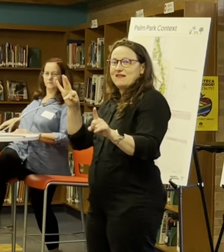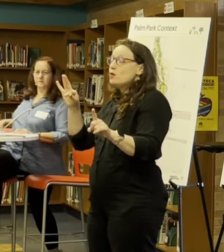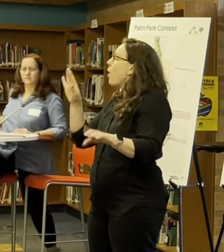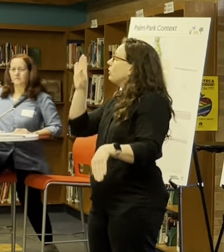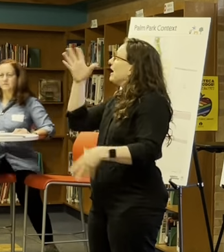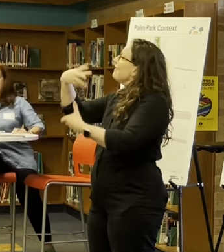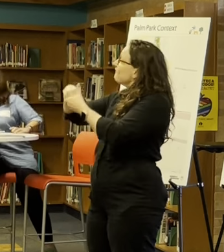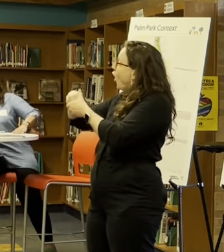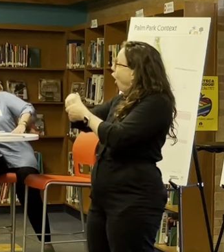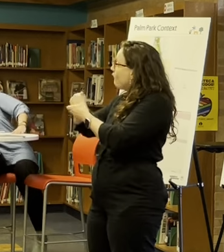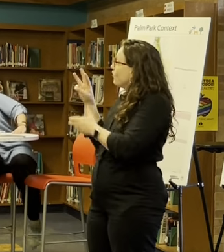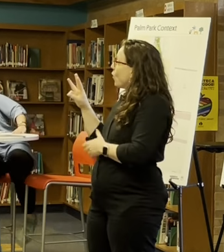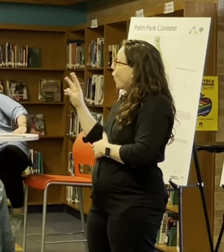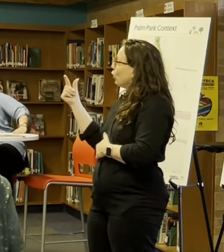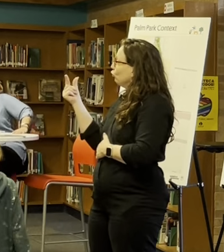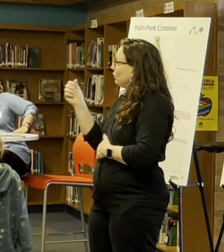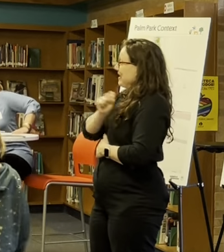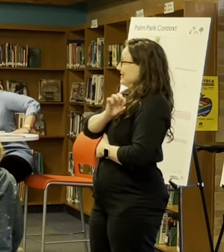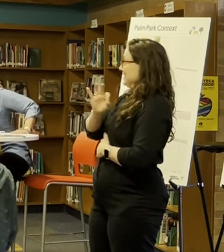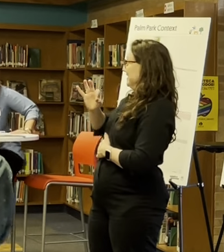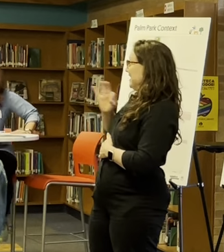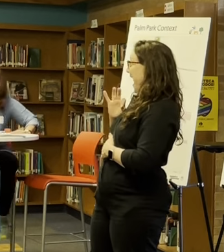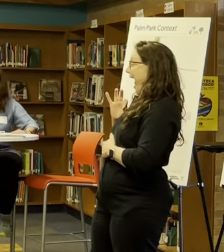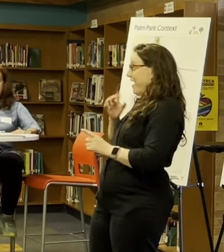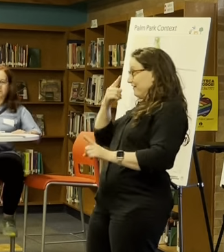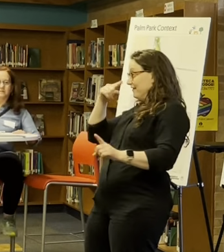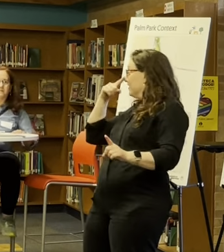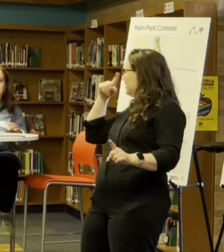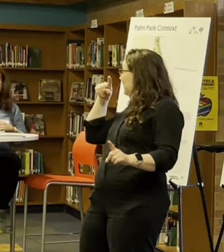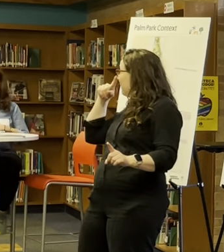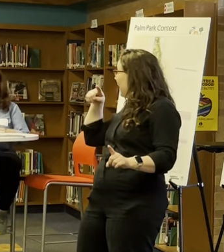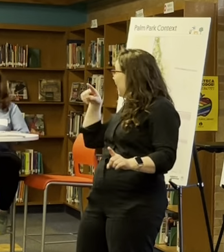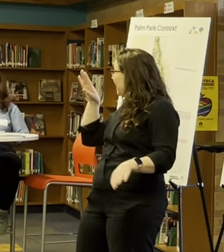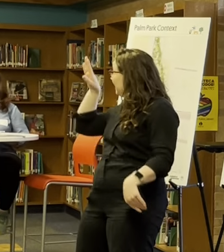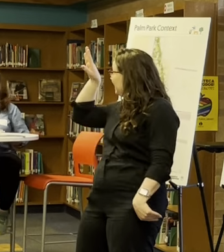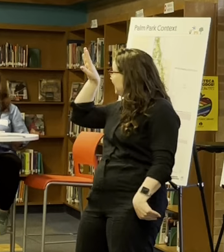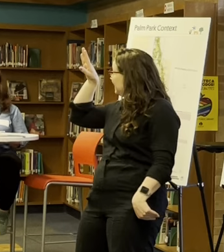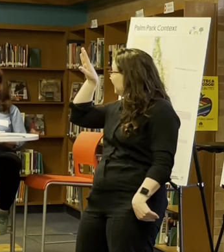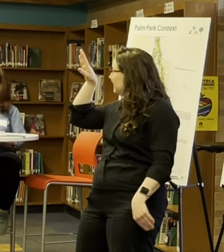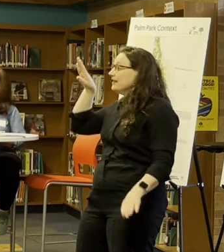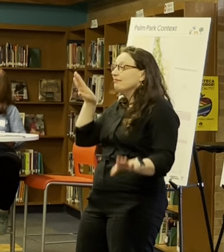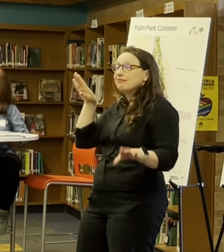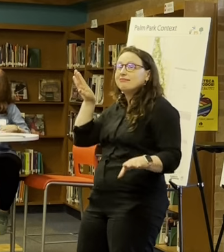the Waterloo Greenway staff, please say hello to everybody.